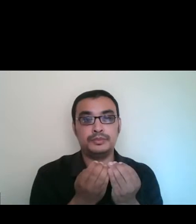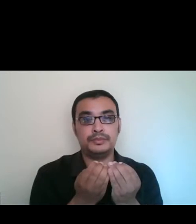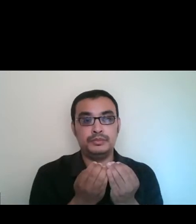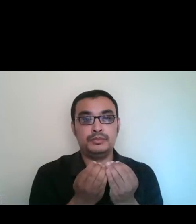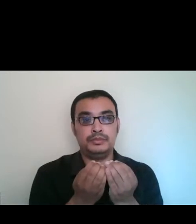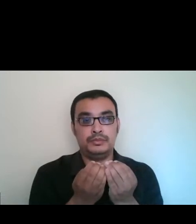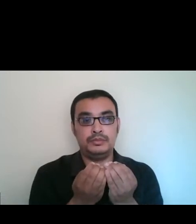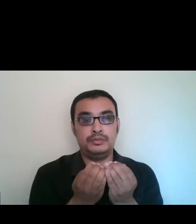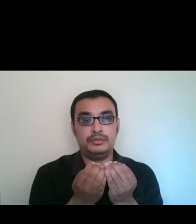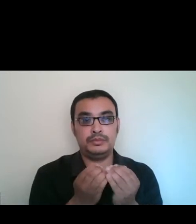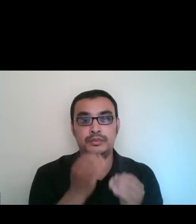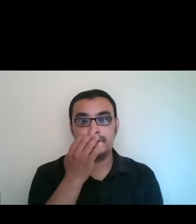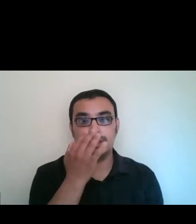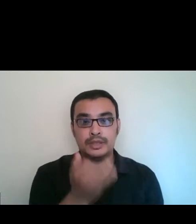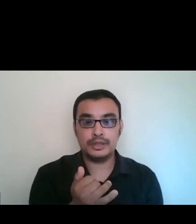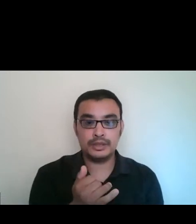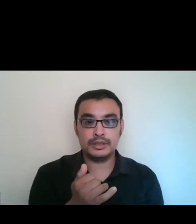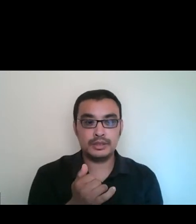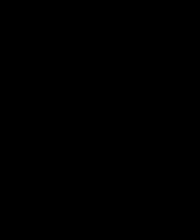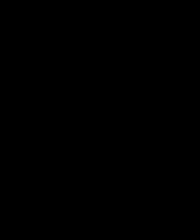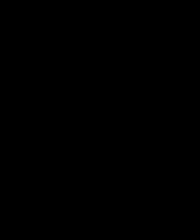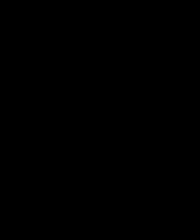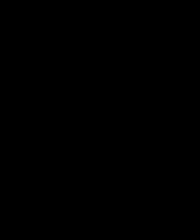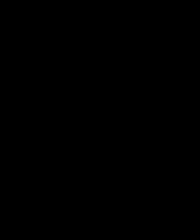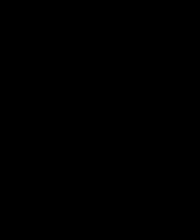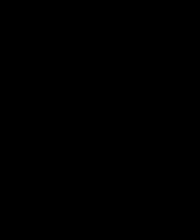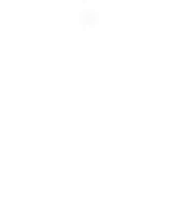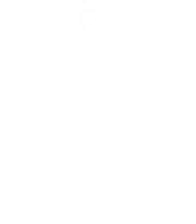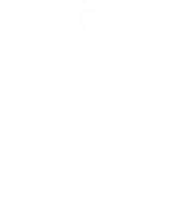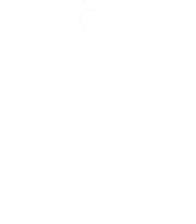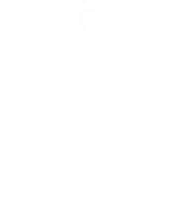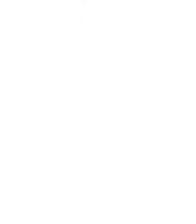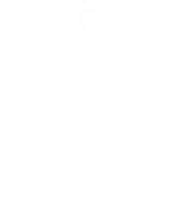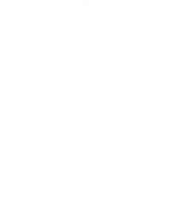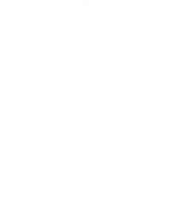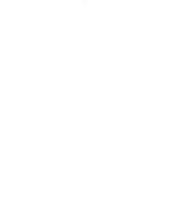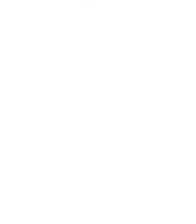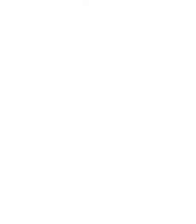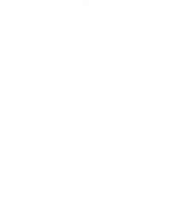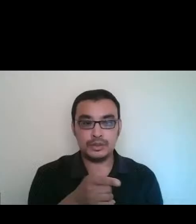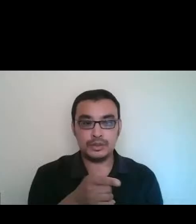The whiteboard is now open.